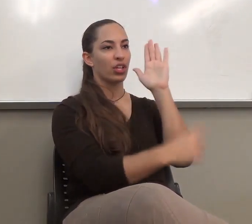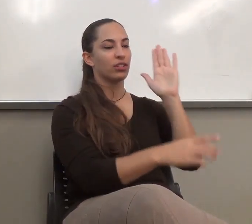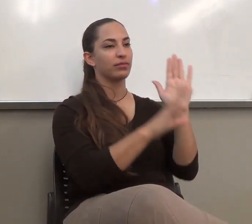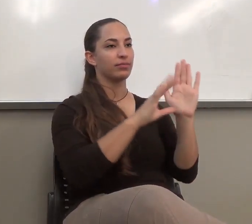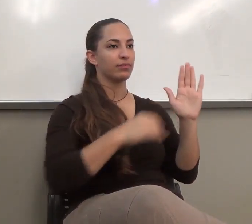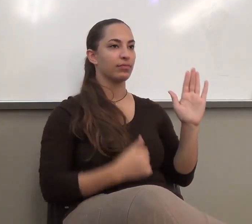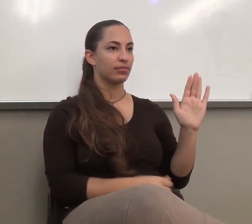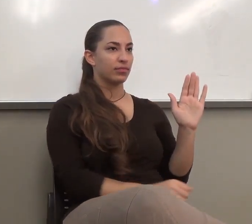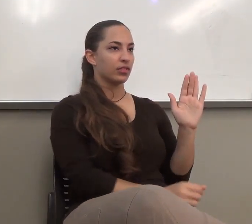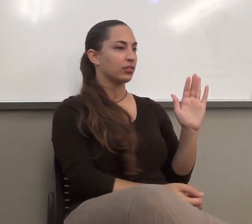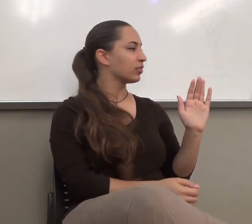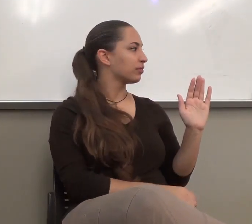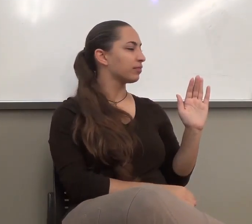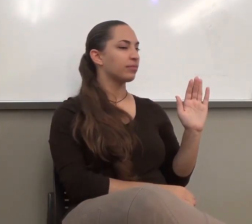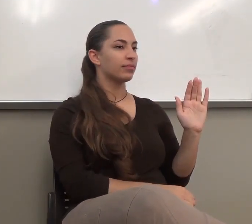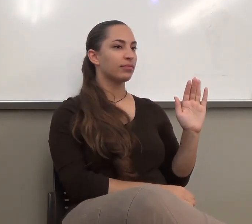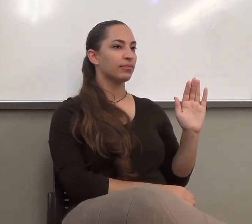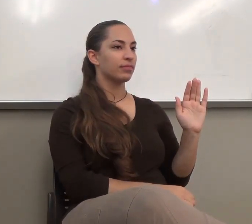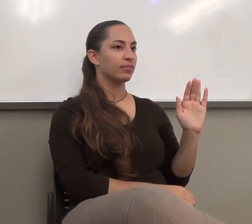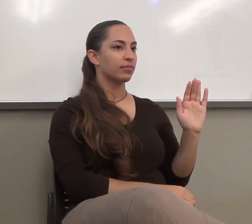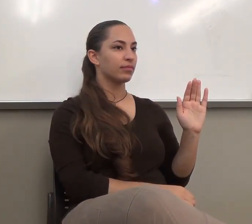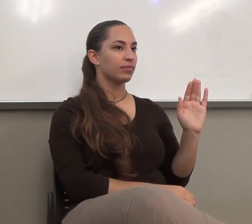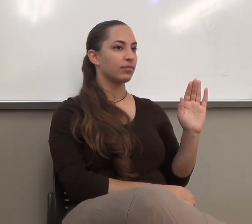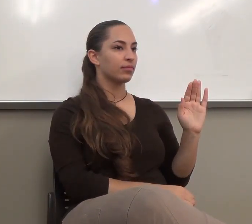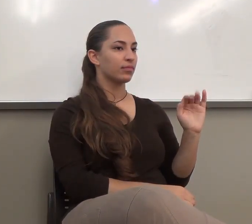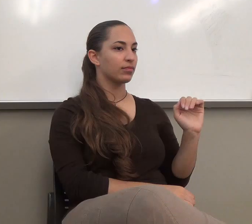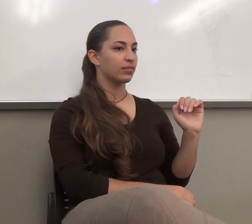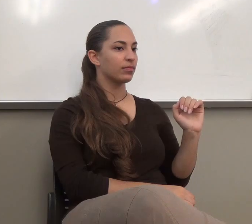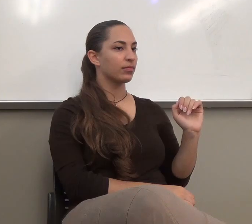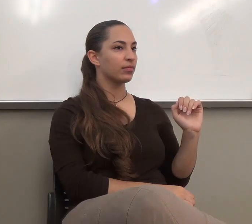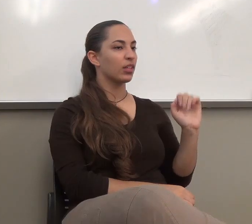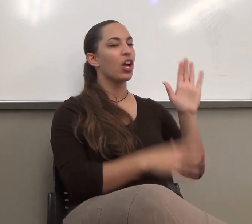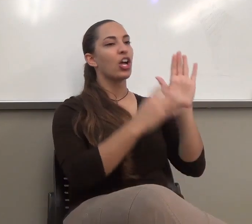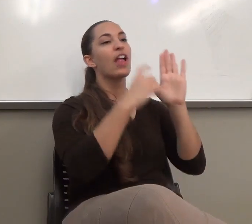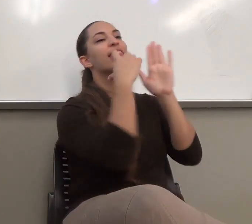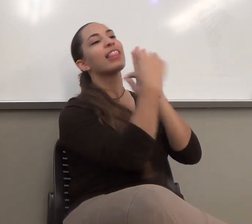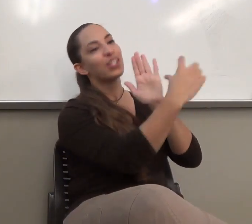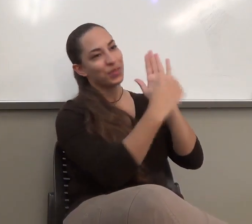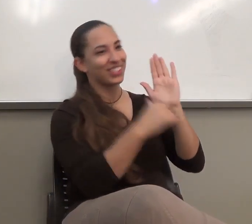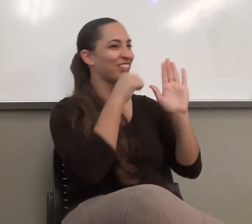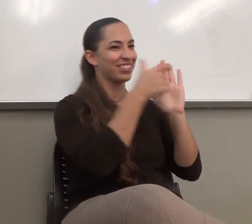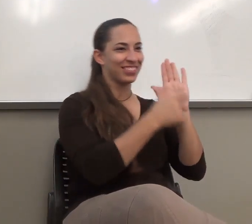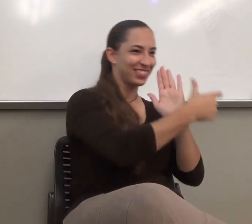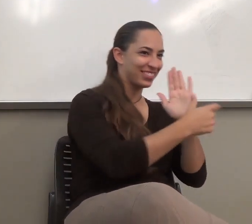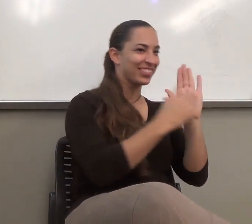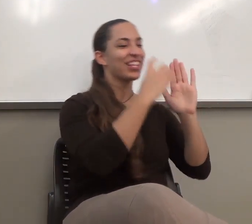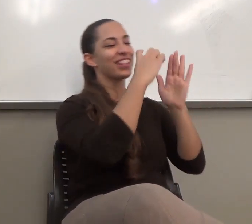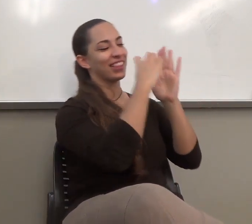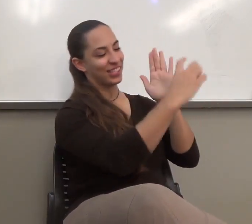start to sound familiar to people? Okay, so if this is person, what's this?